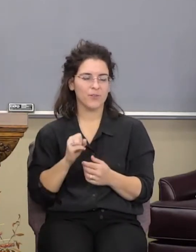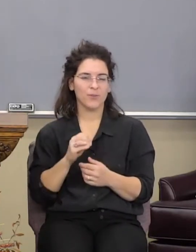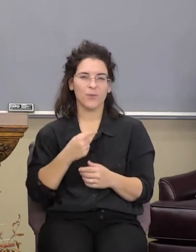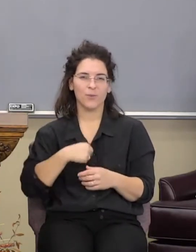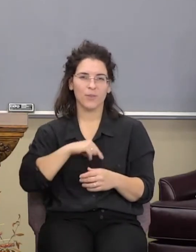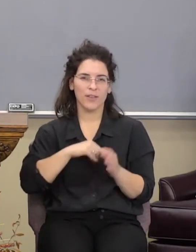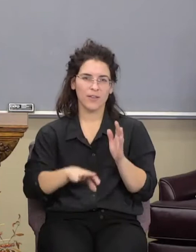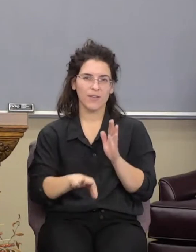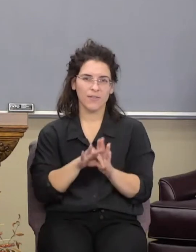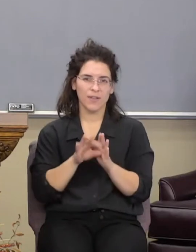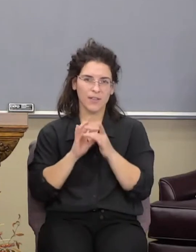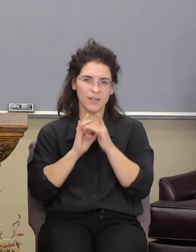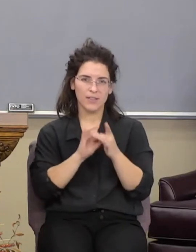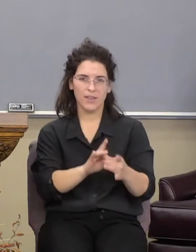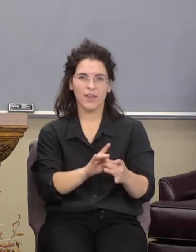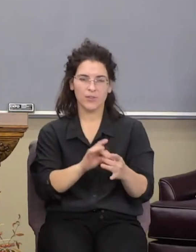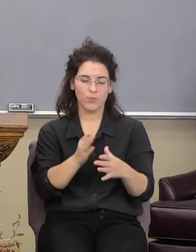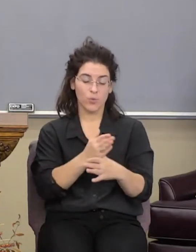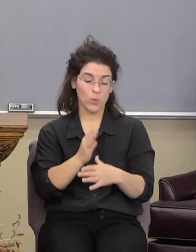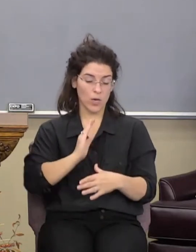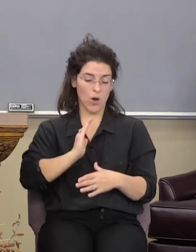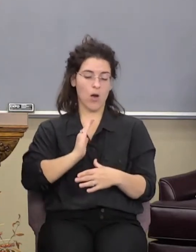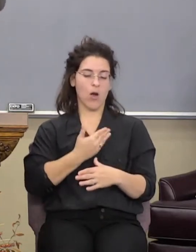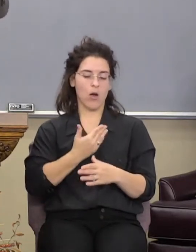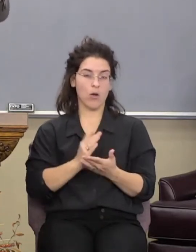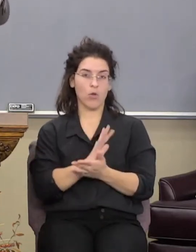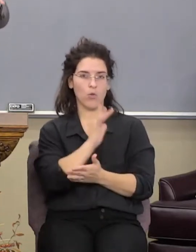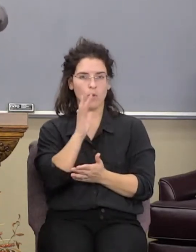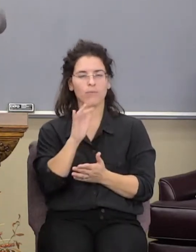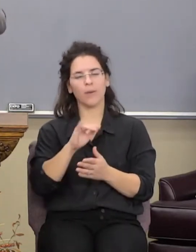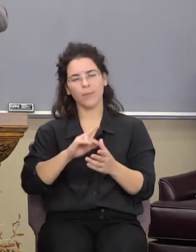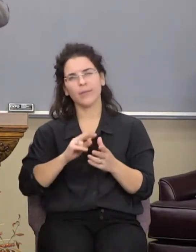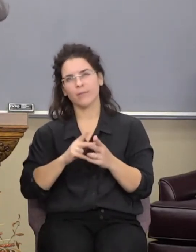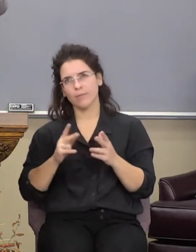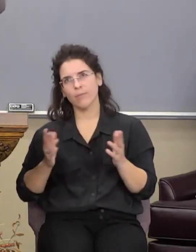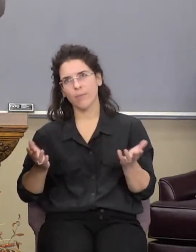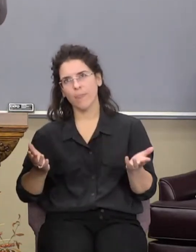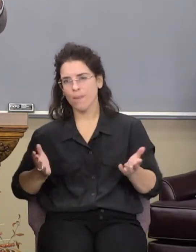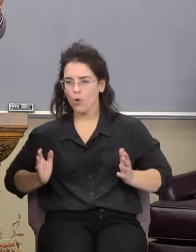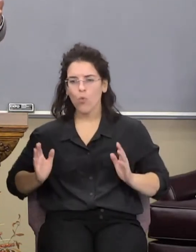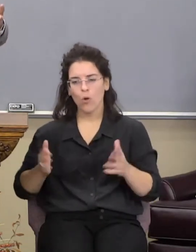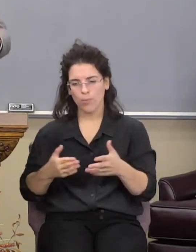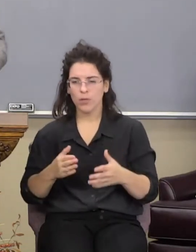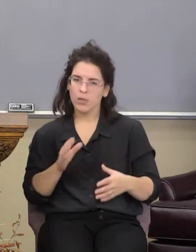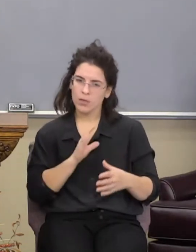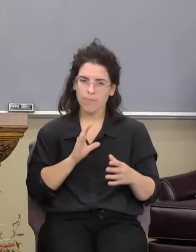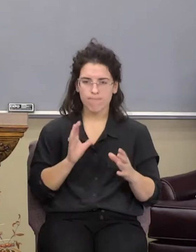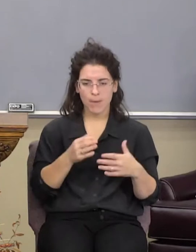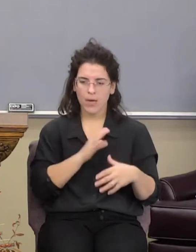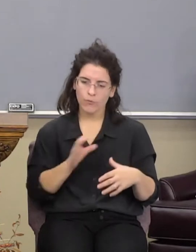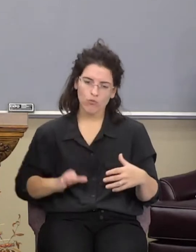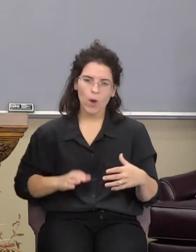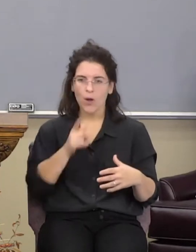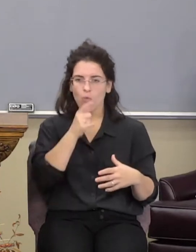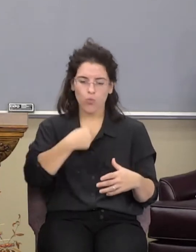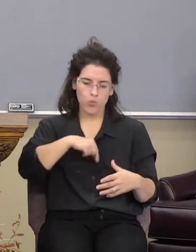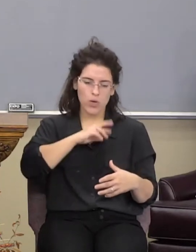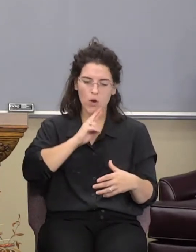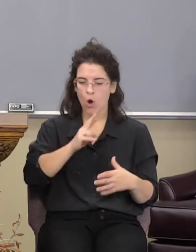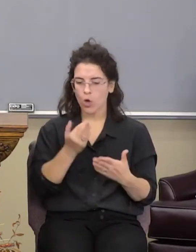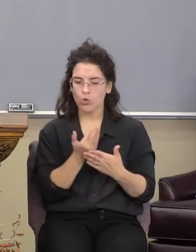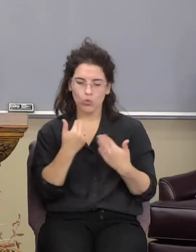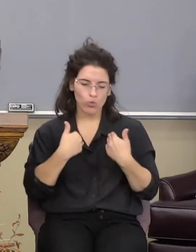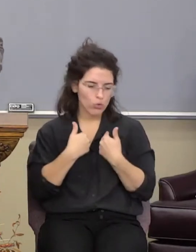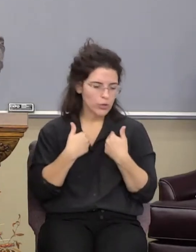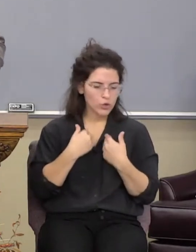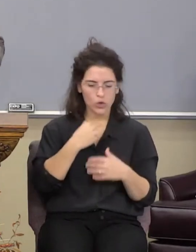this correlation between our glory, and that means corporately who we are as this new creature, members